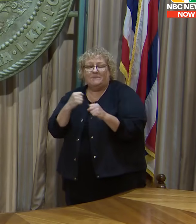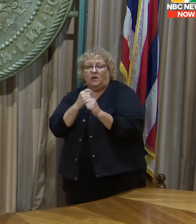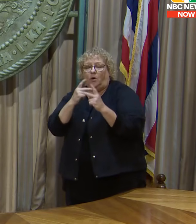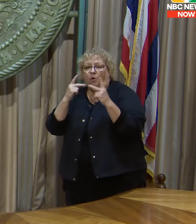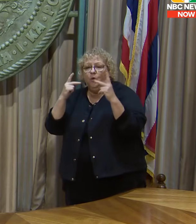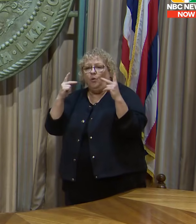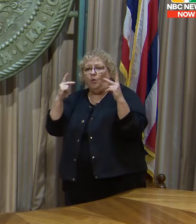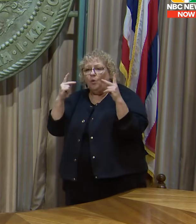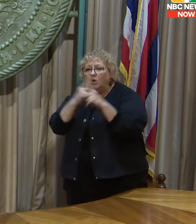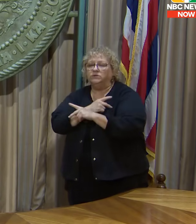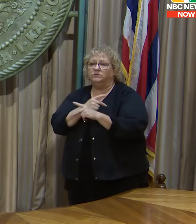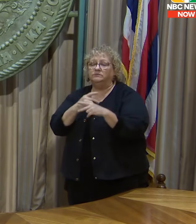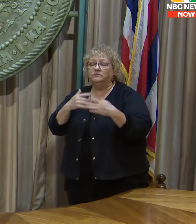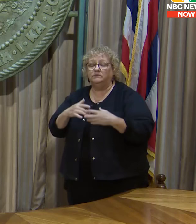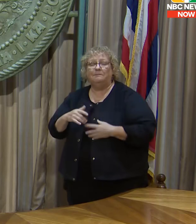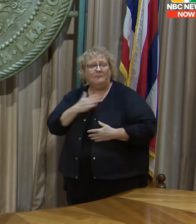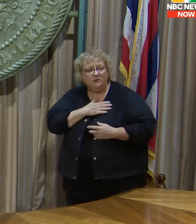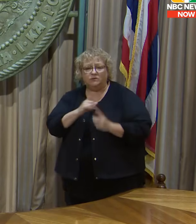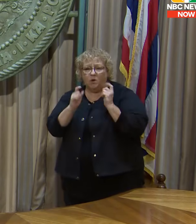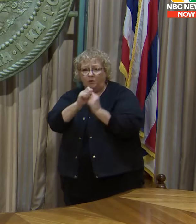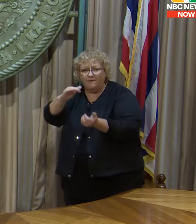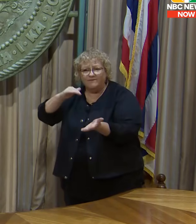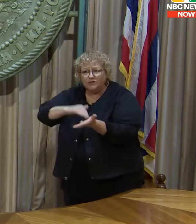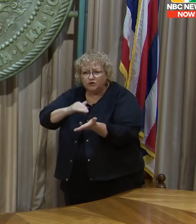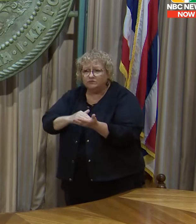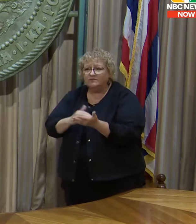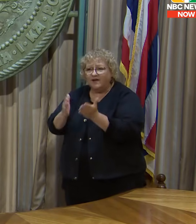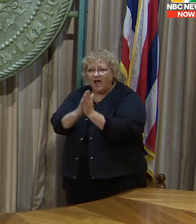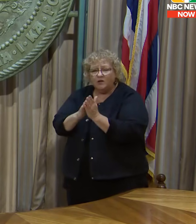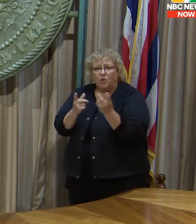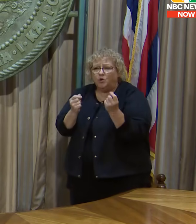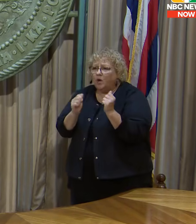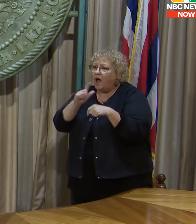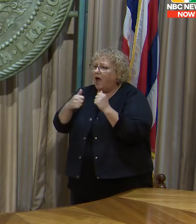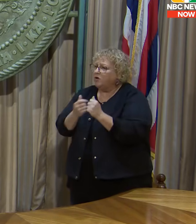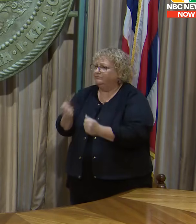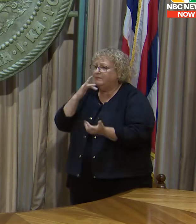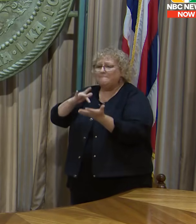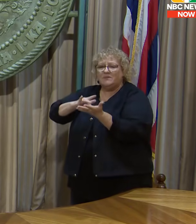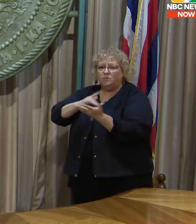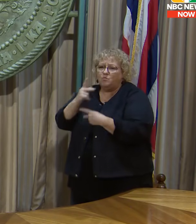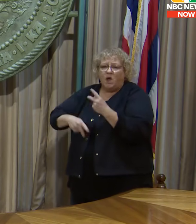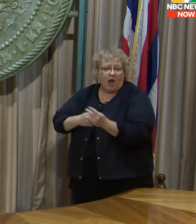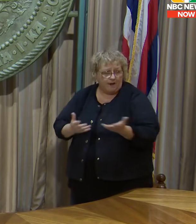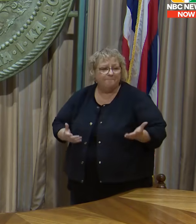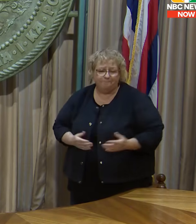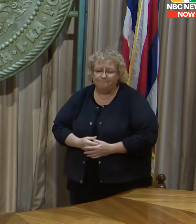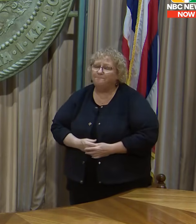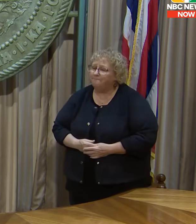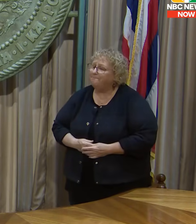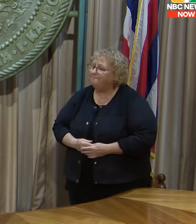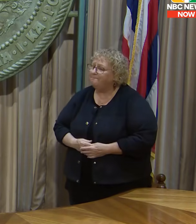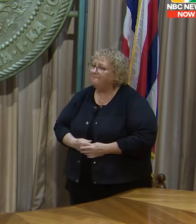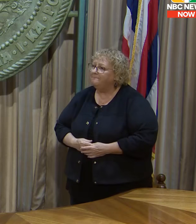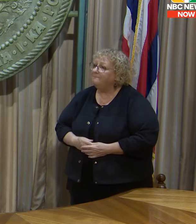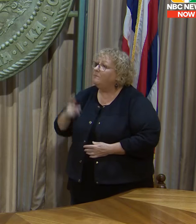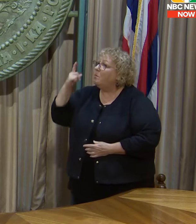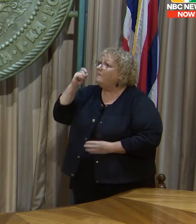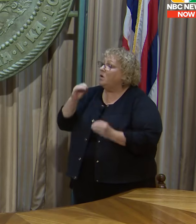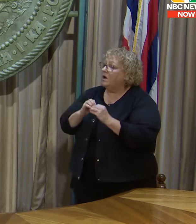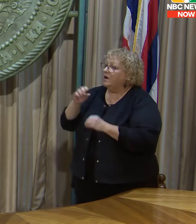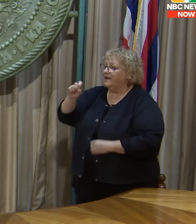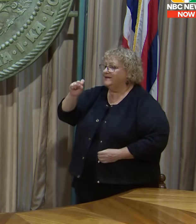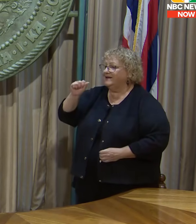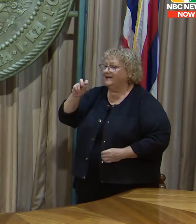symptoms. Do talk to your physician, get their advice on how to best treat the disease. Another question